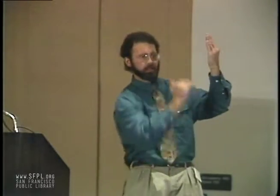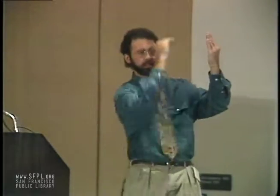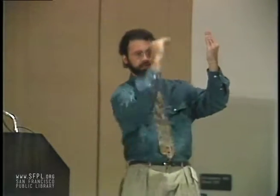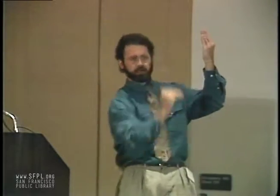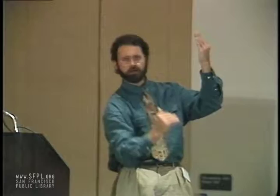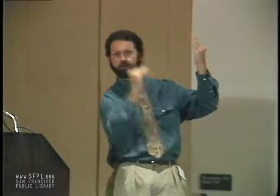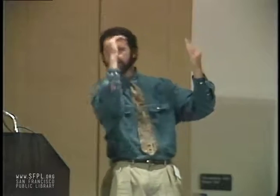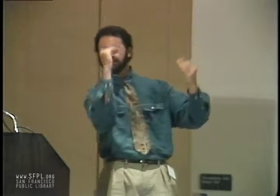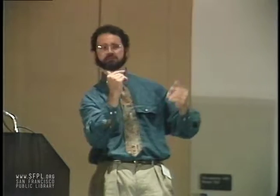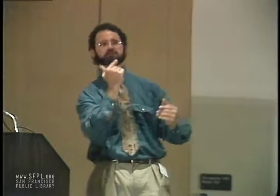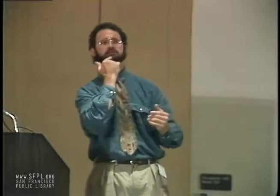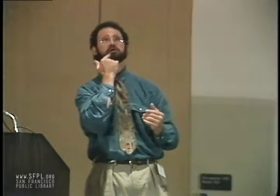them.